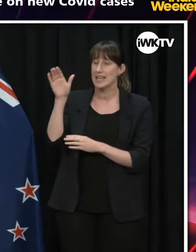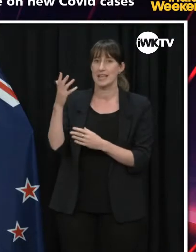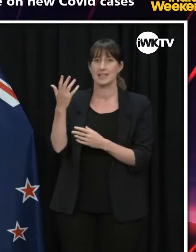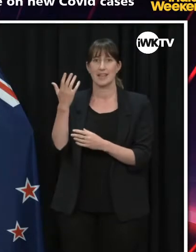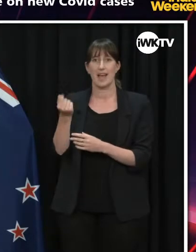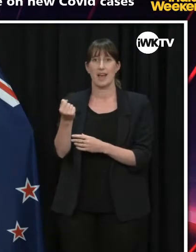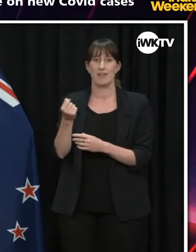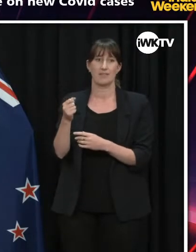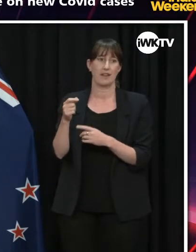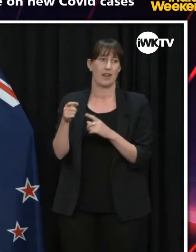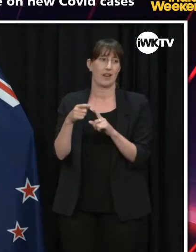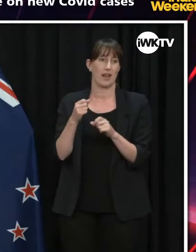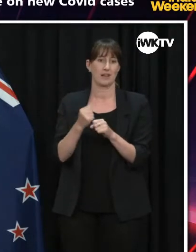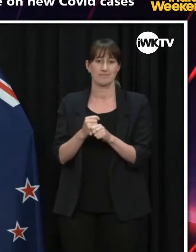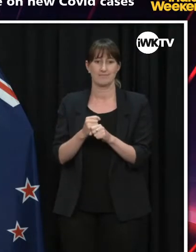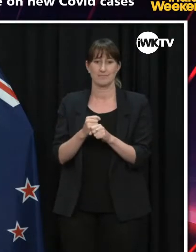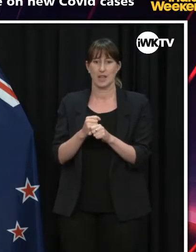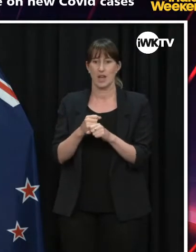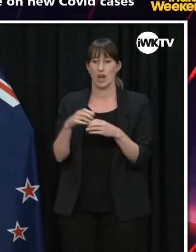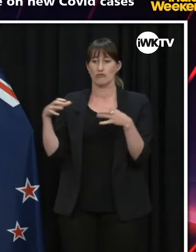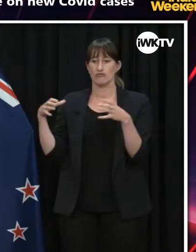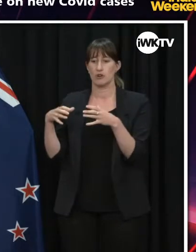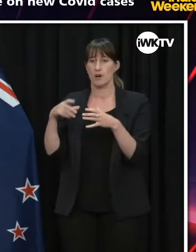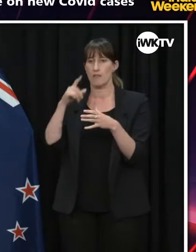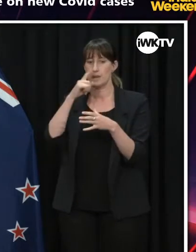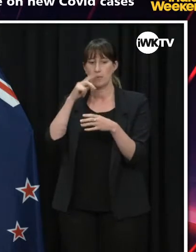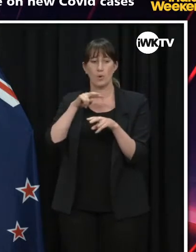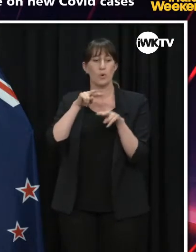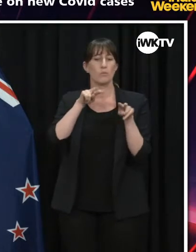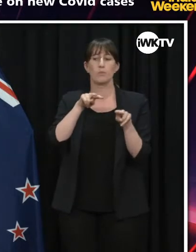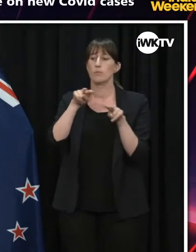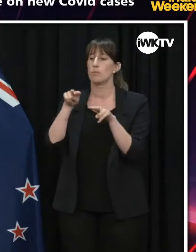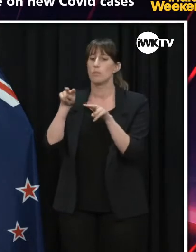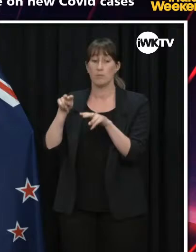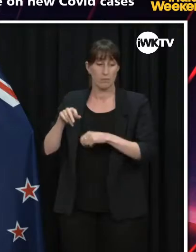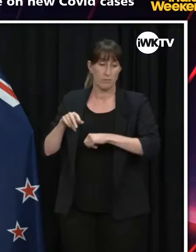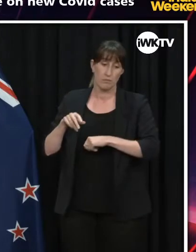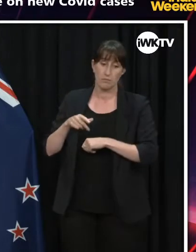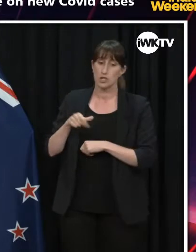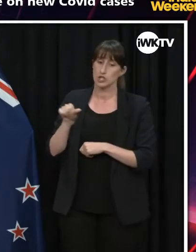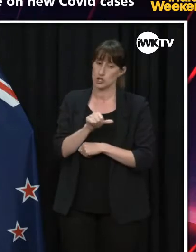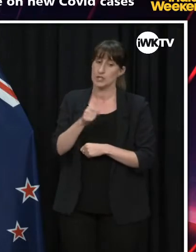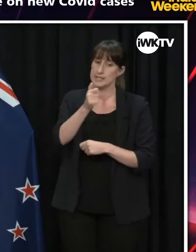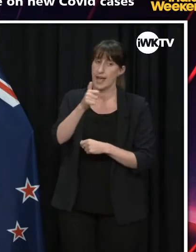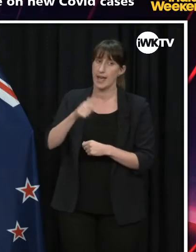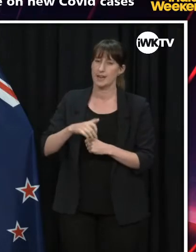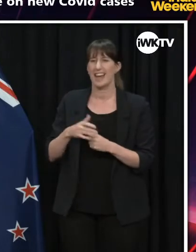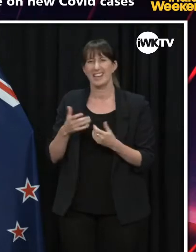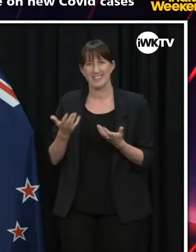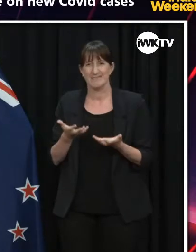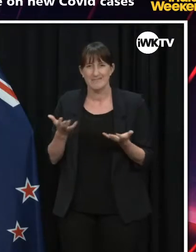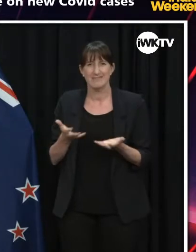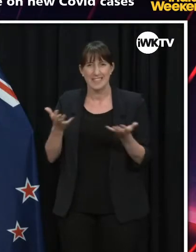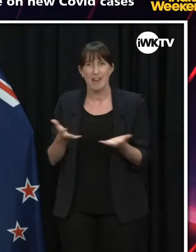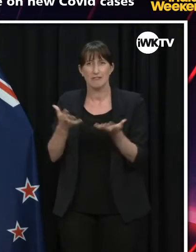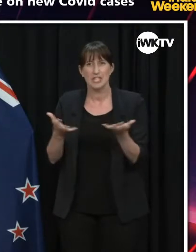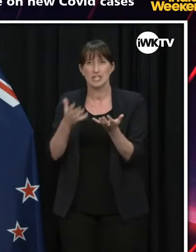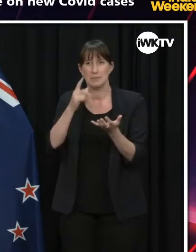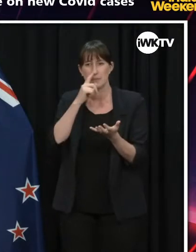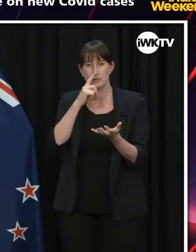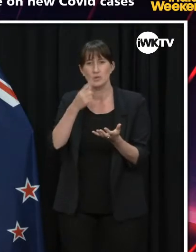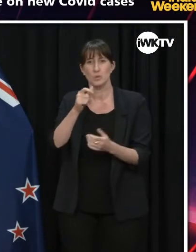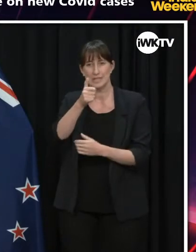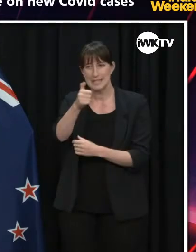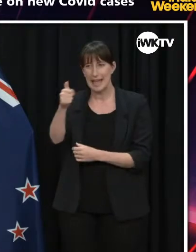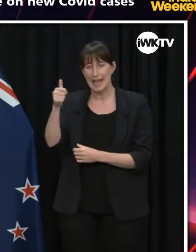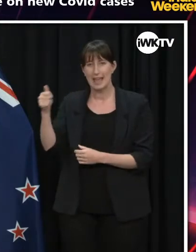have, roving groups of people walking around to encourage scanning uptake. That eases some of the pressure on businesses to have